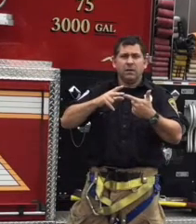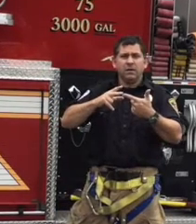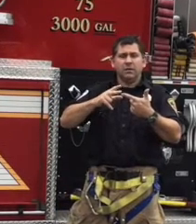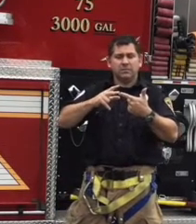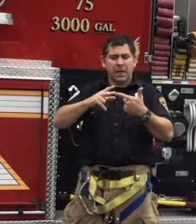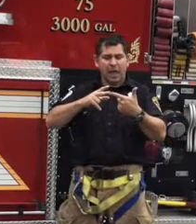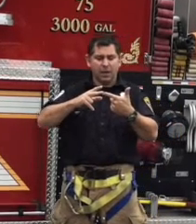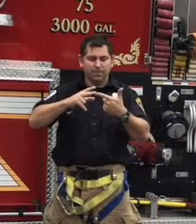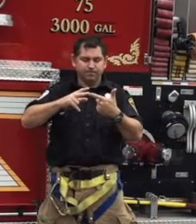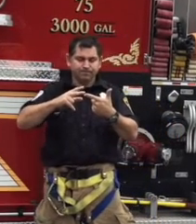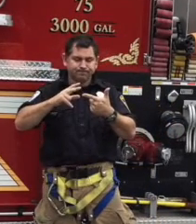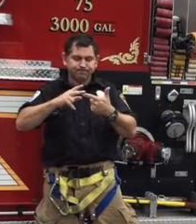Second,